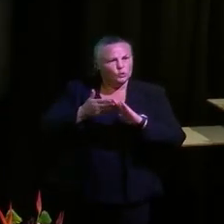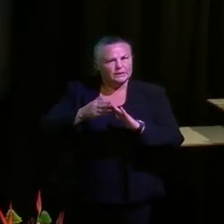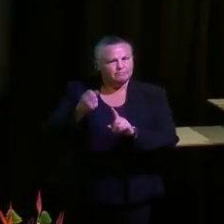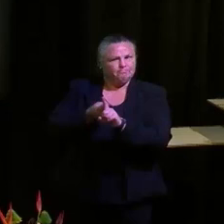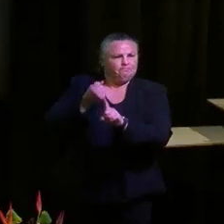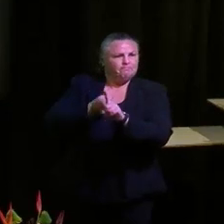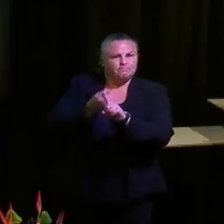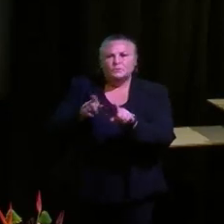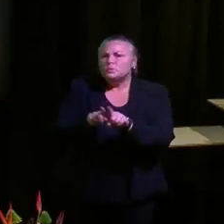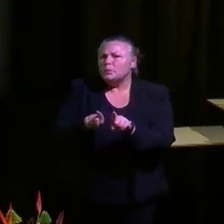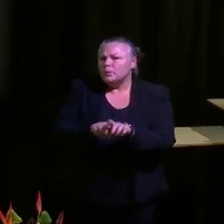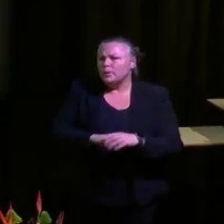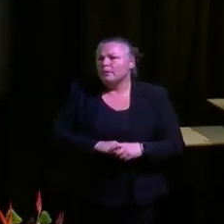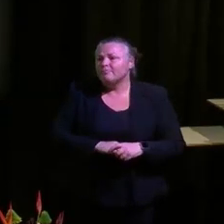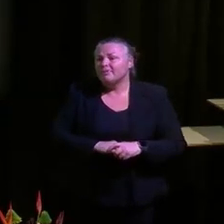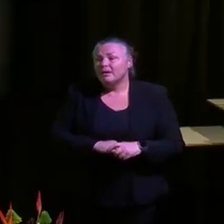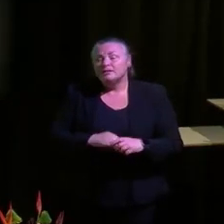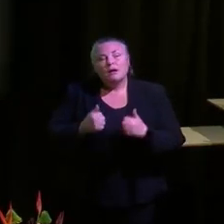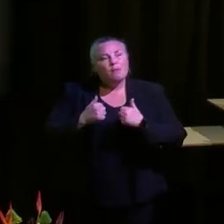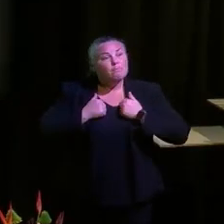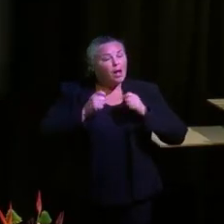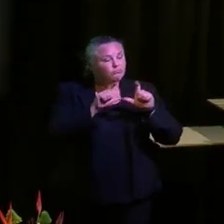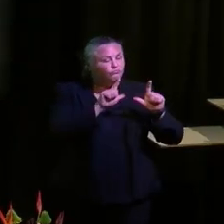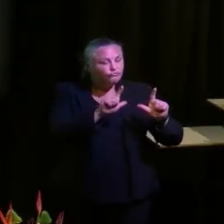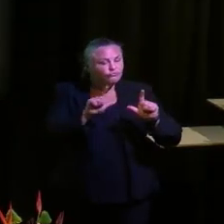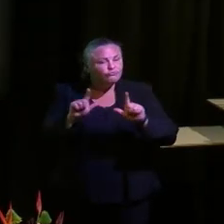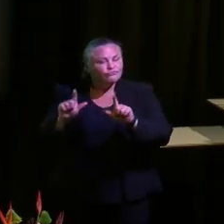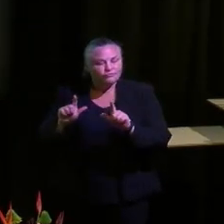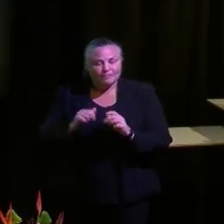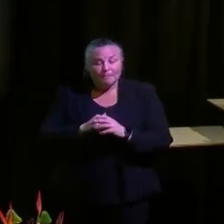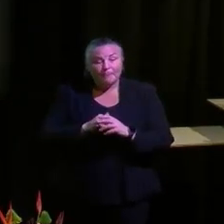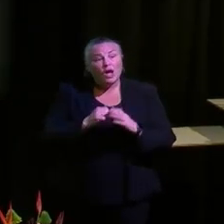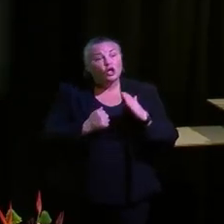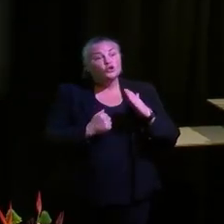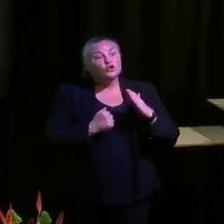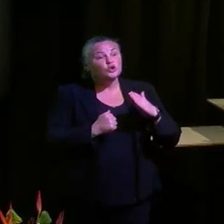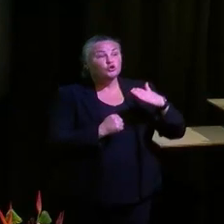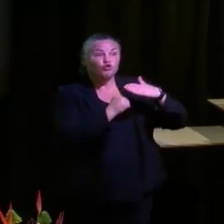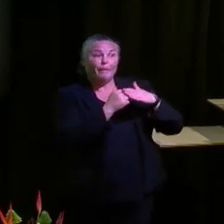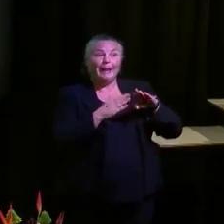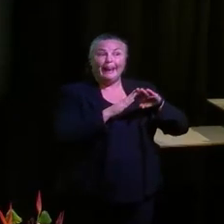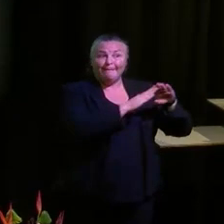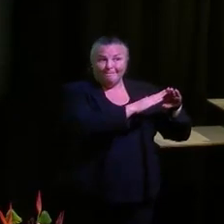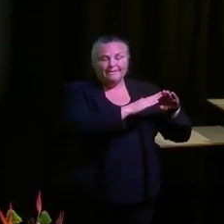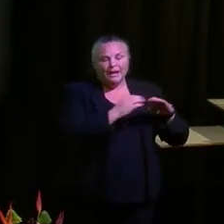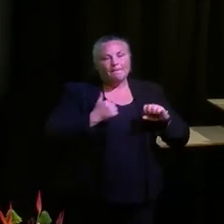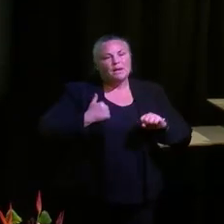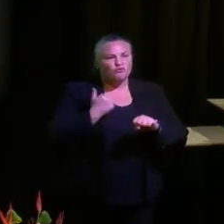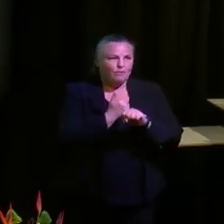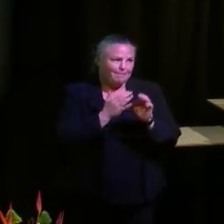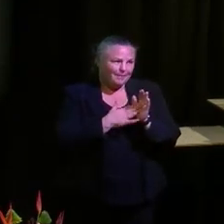So these works are, in the top left is my grandmother, Georgina Margaret Thompson,